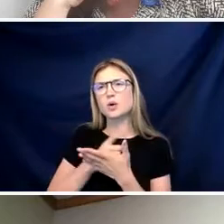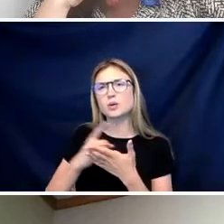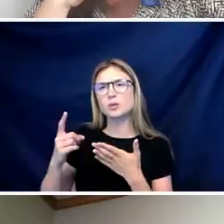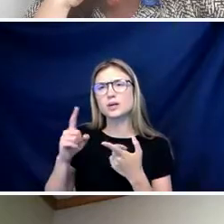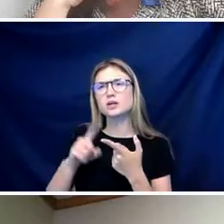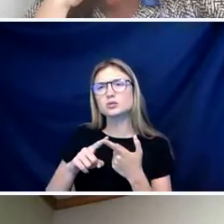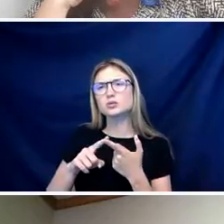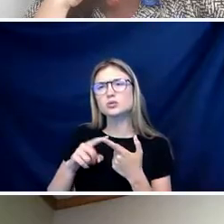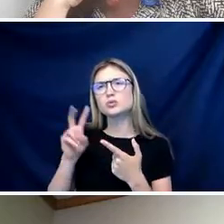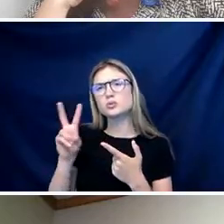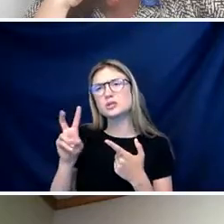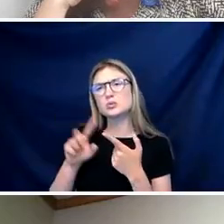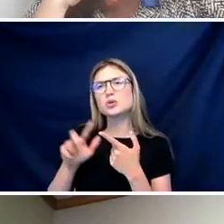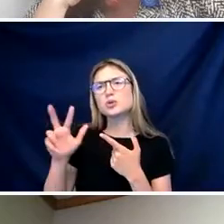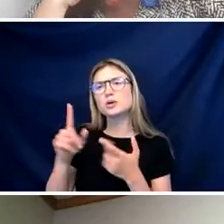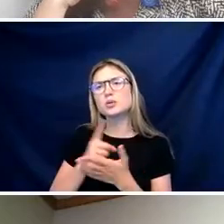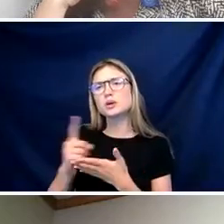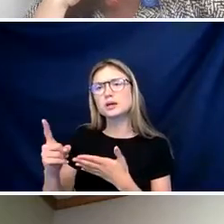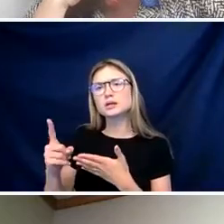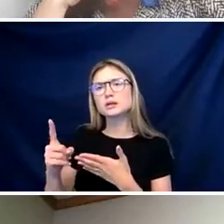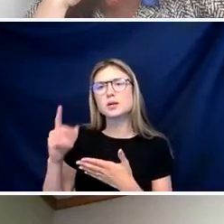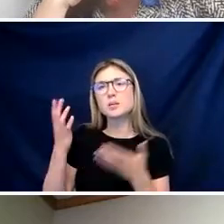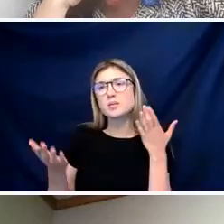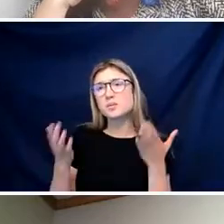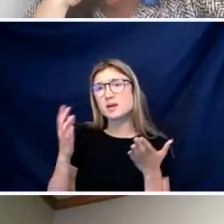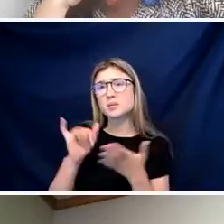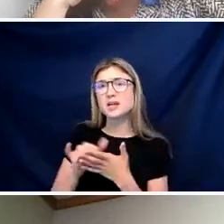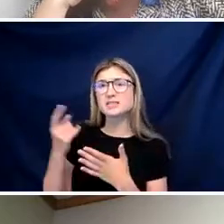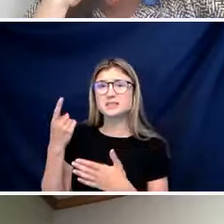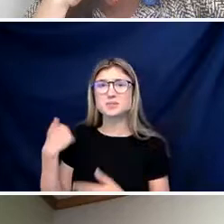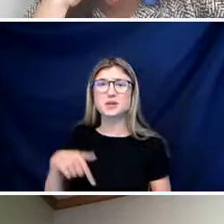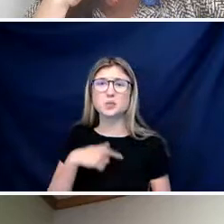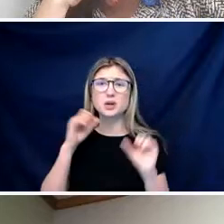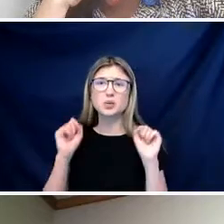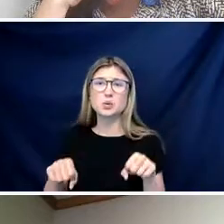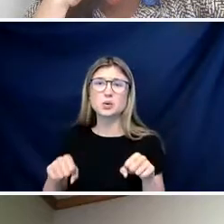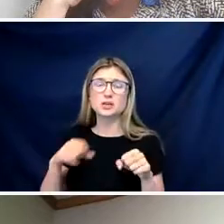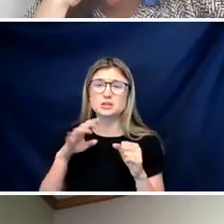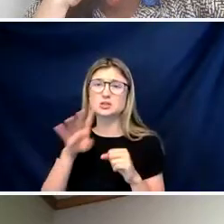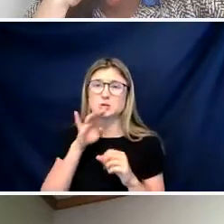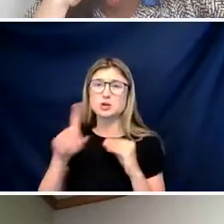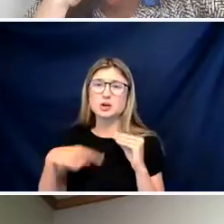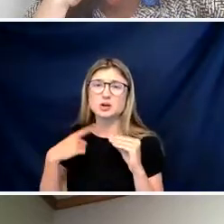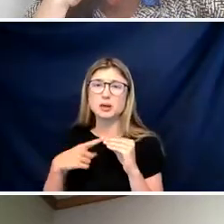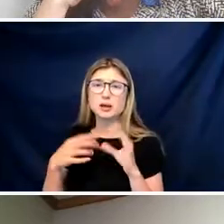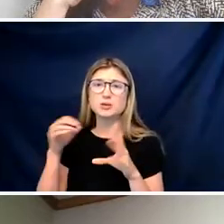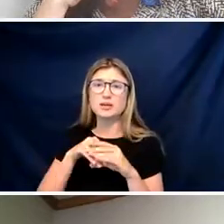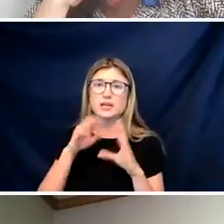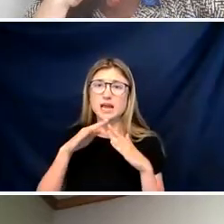3 weeks. So I didn't know if that was maybe something we maybe would want to talk about within the housing and transportation. I don't